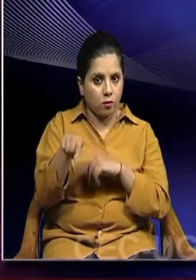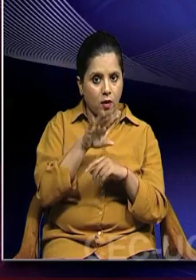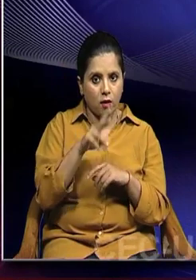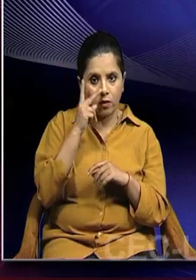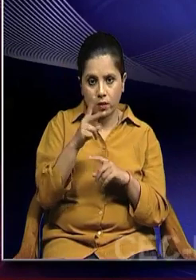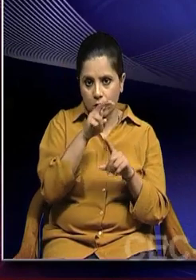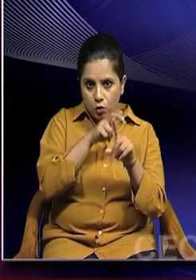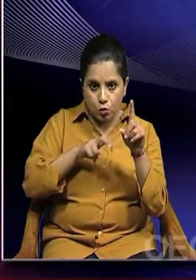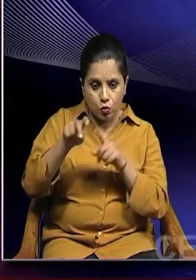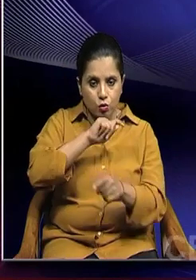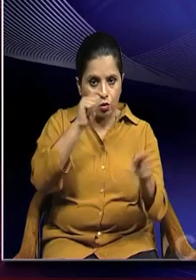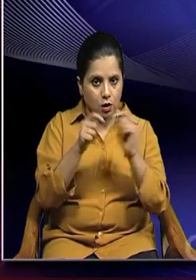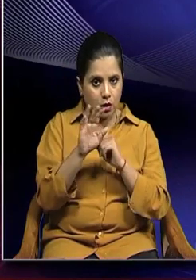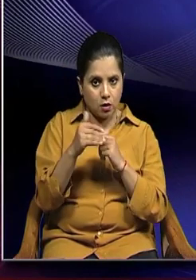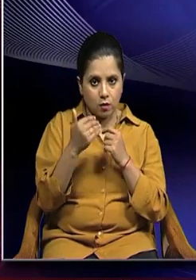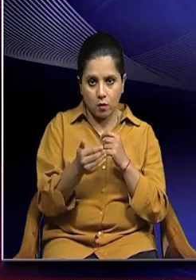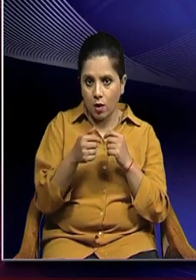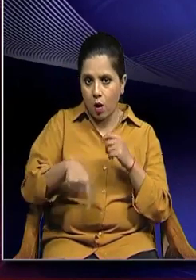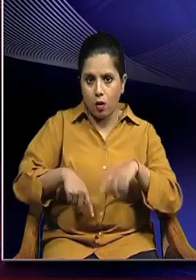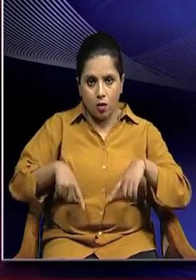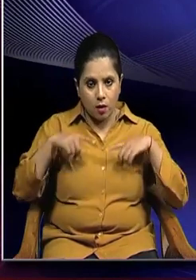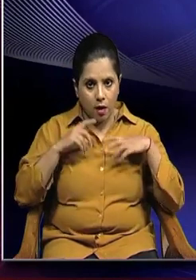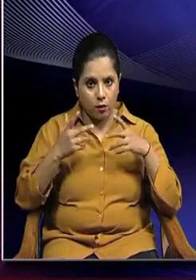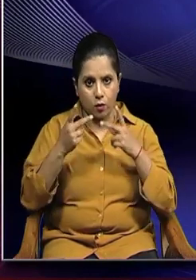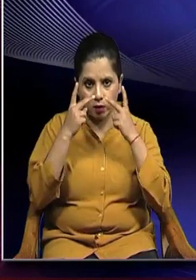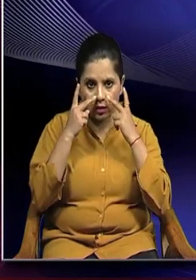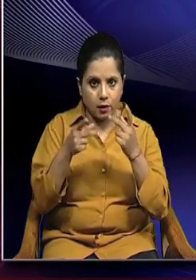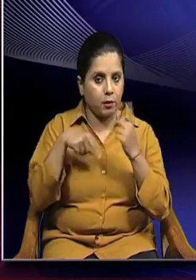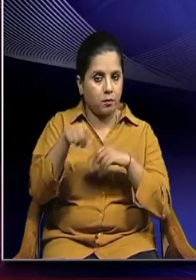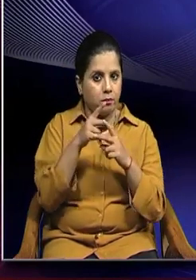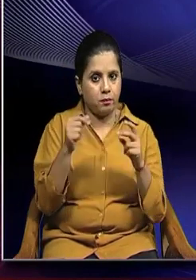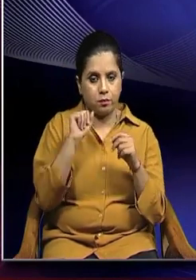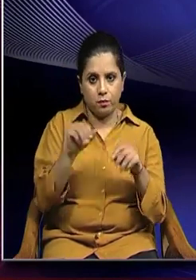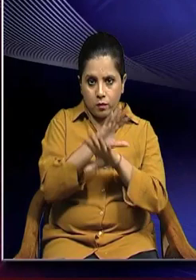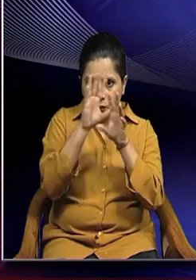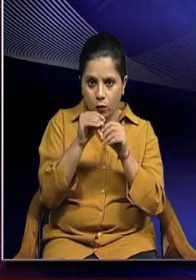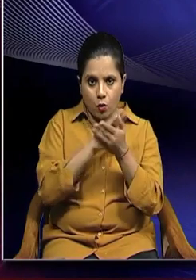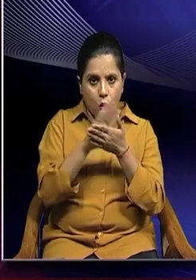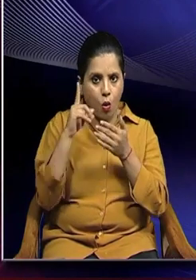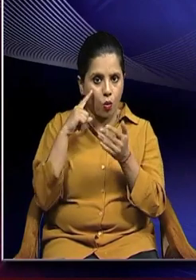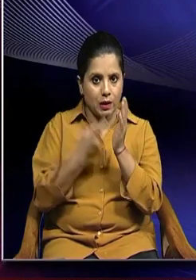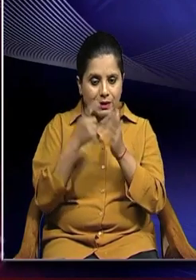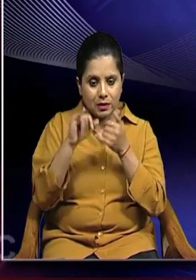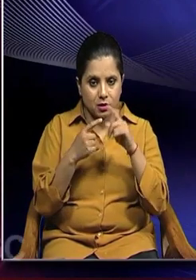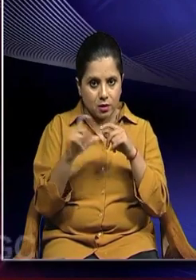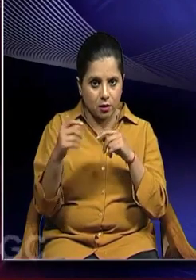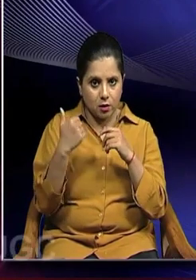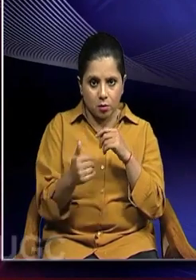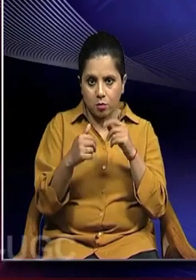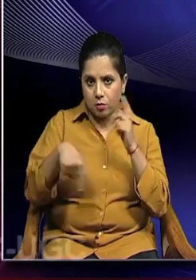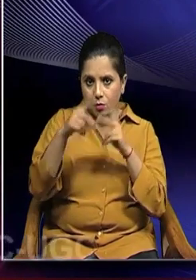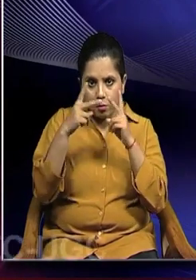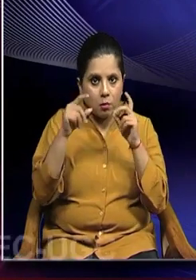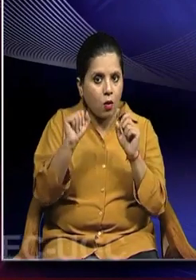transcendental, you take life, you view life in terms of a holistic picture or